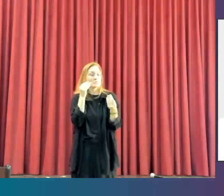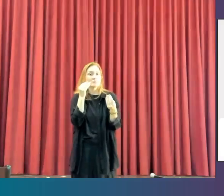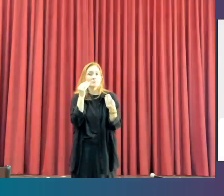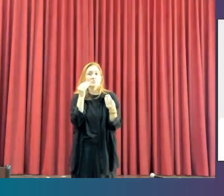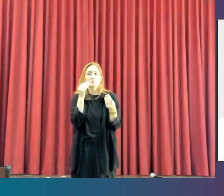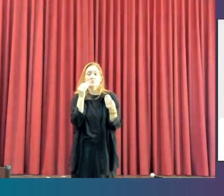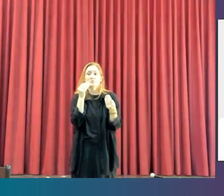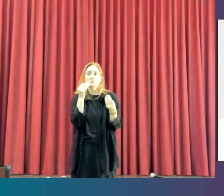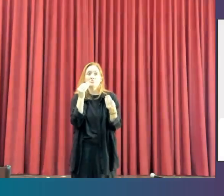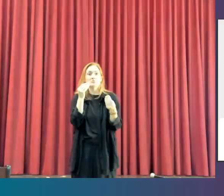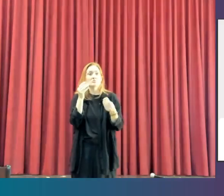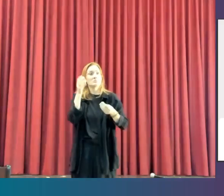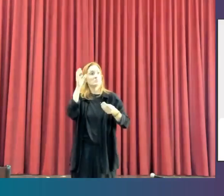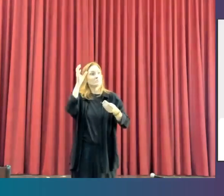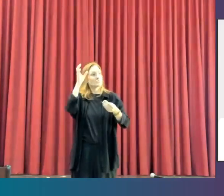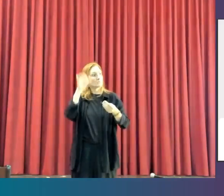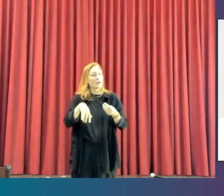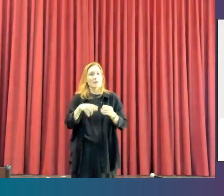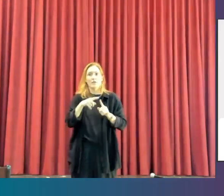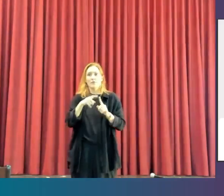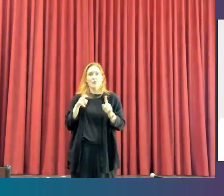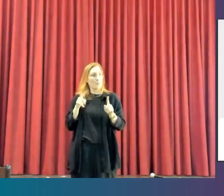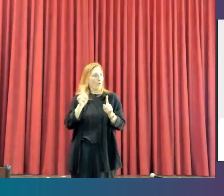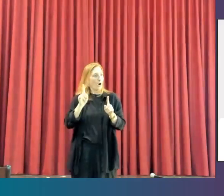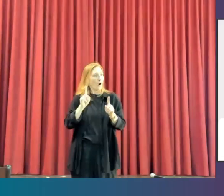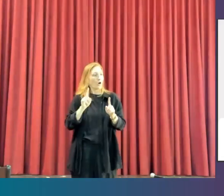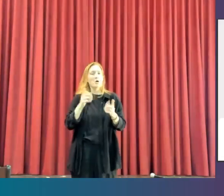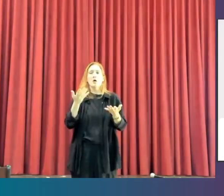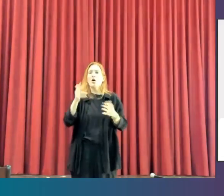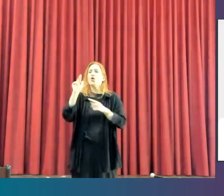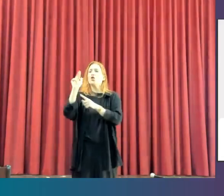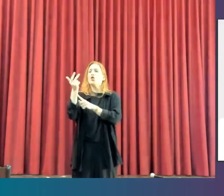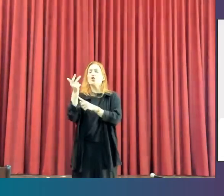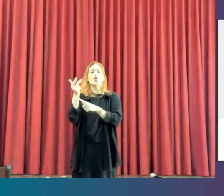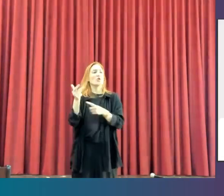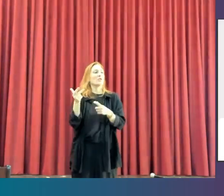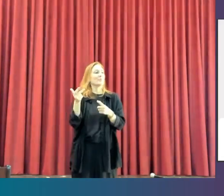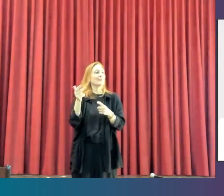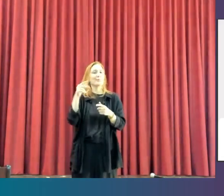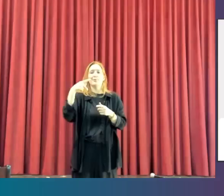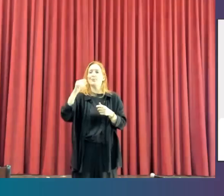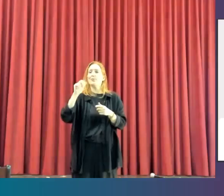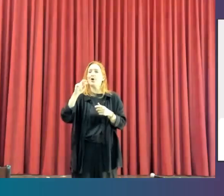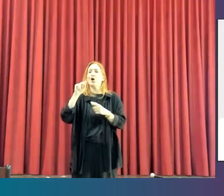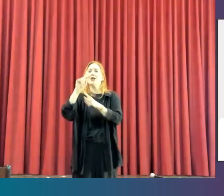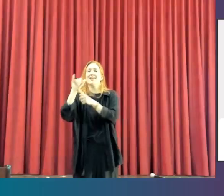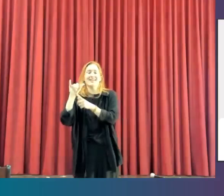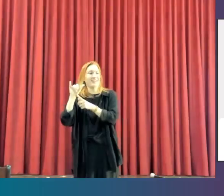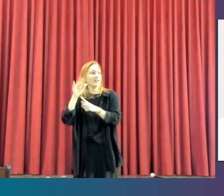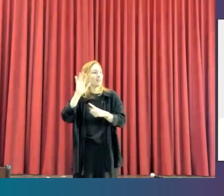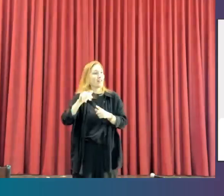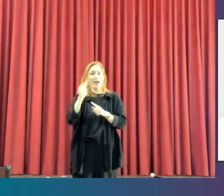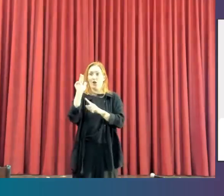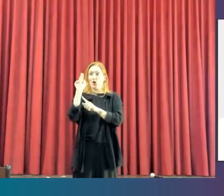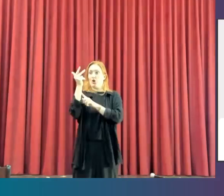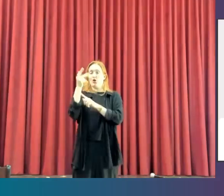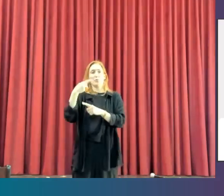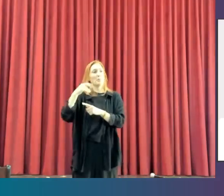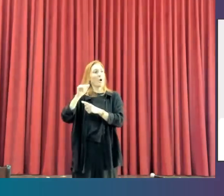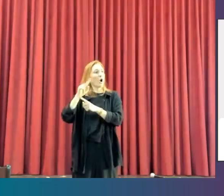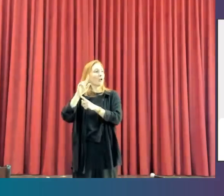be provided by a reliable third party who's familiar with the tenant's disability.